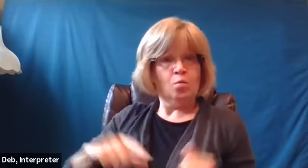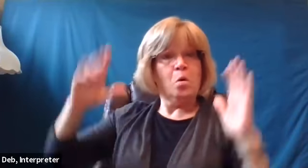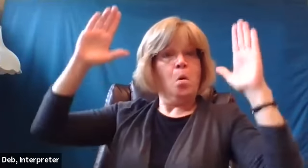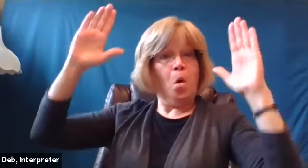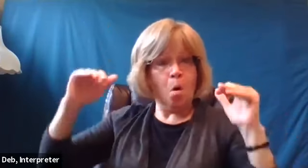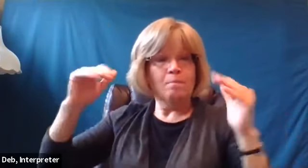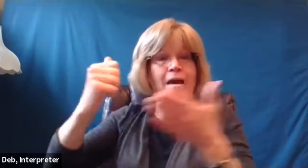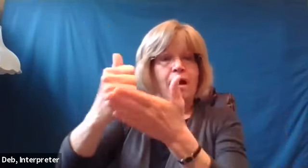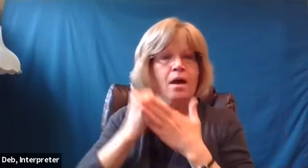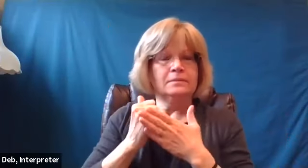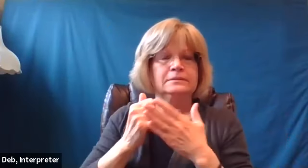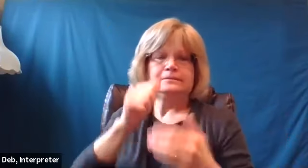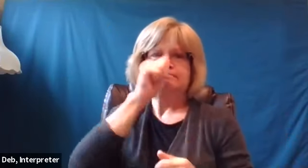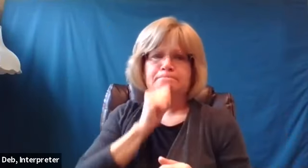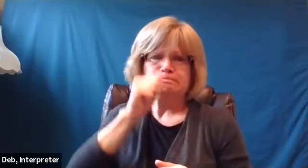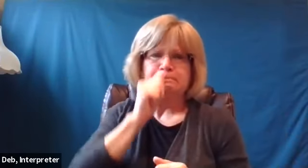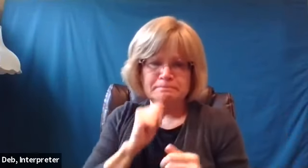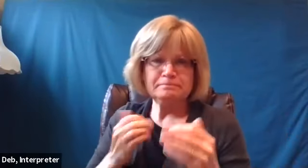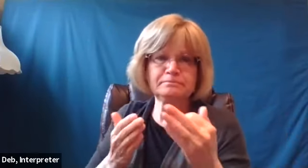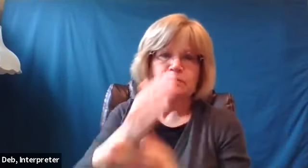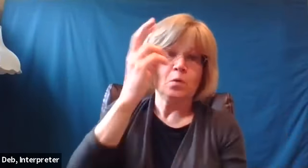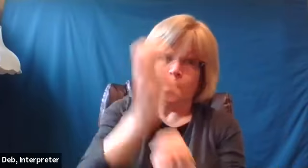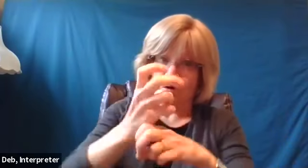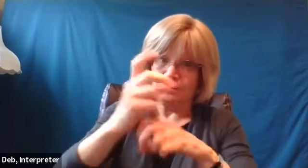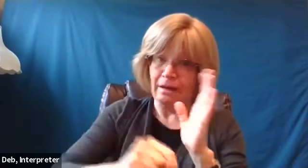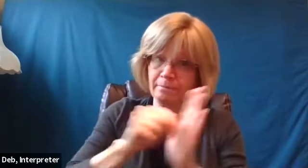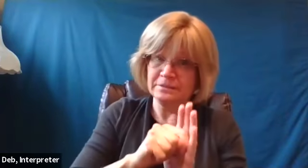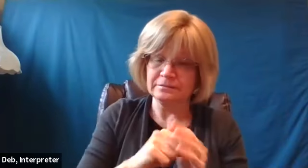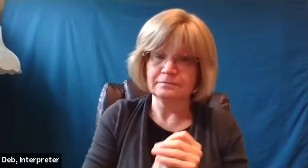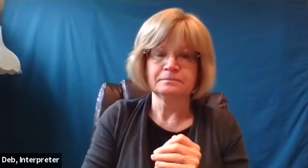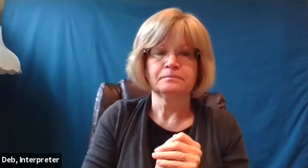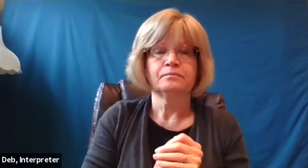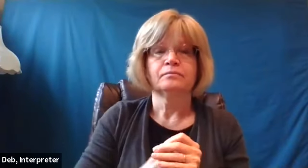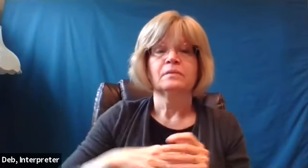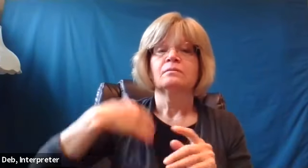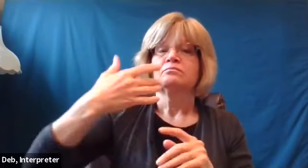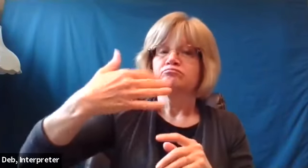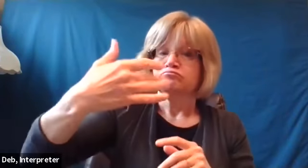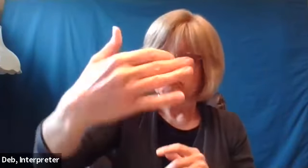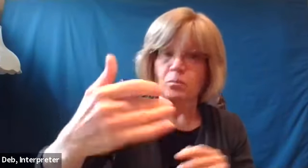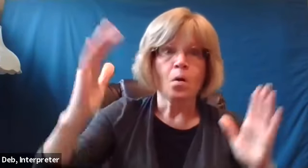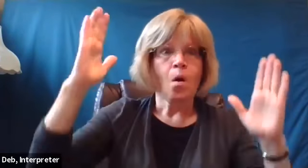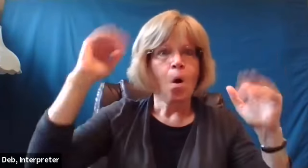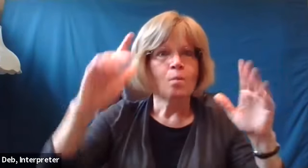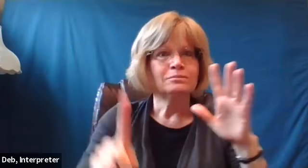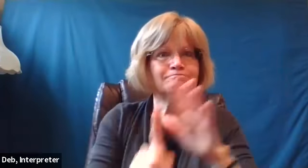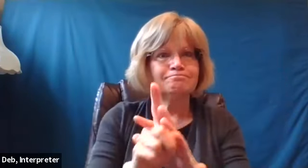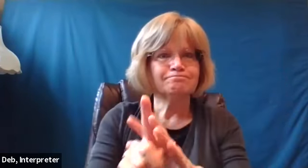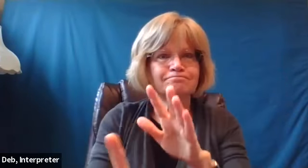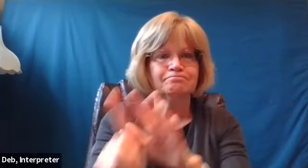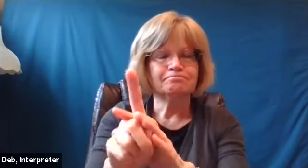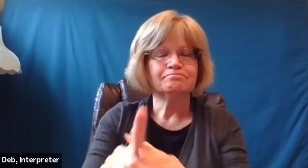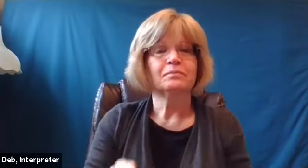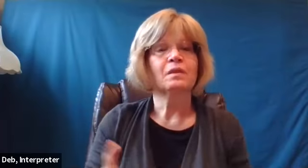through these difficult times. As months went by, signs of hope came. First was the opportunity of